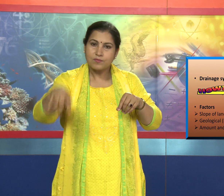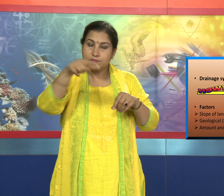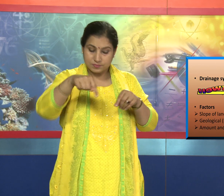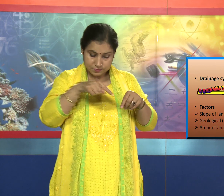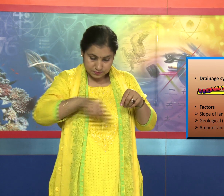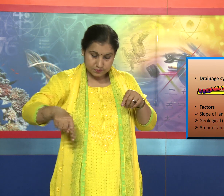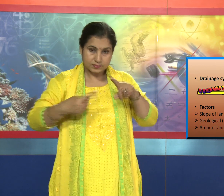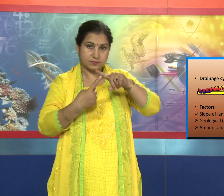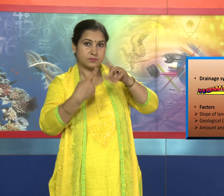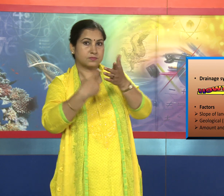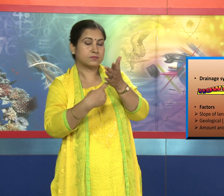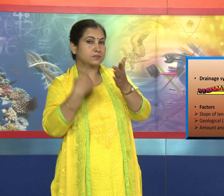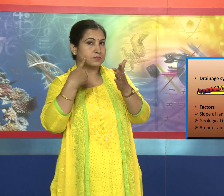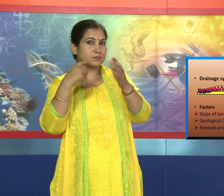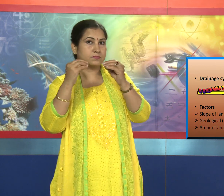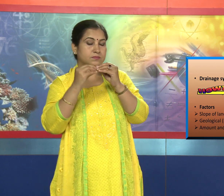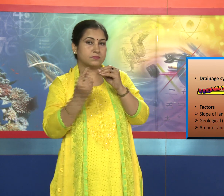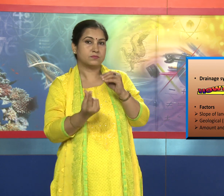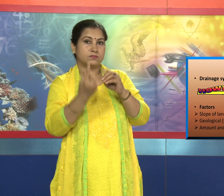a drainage basin.